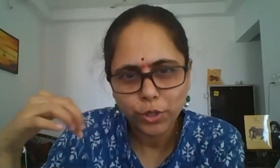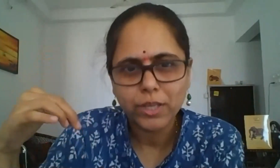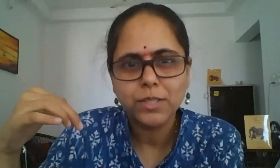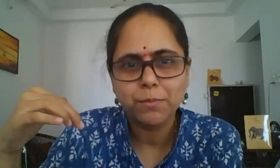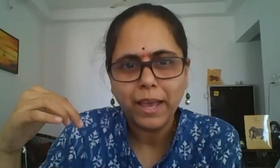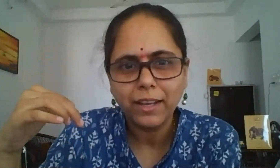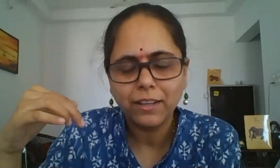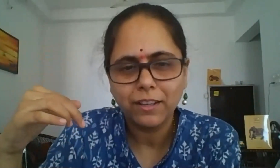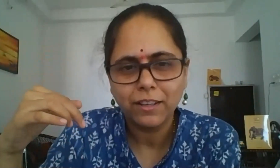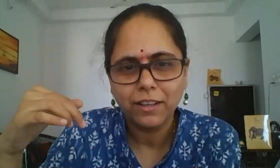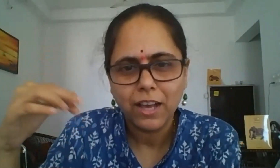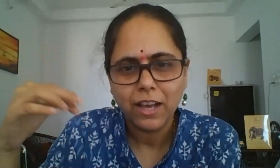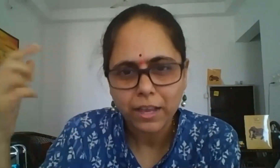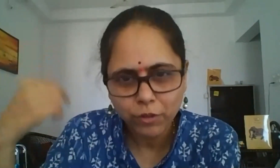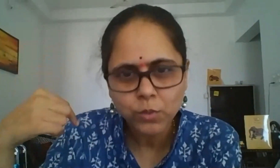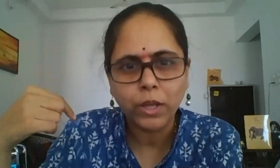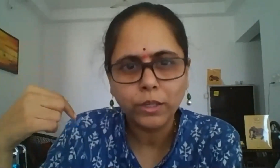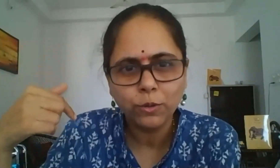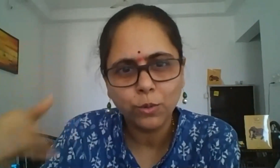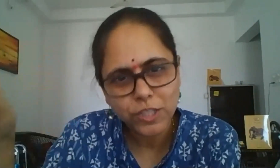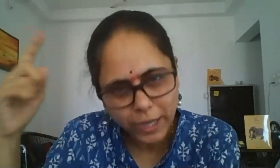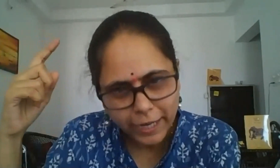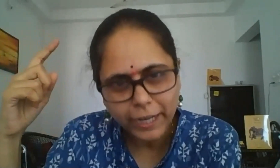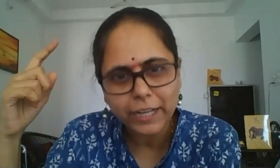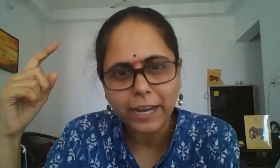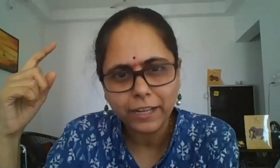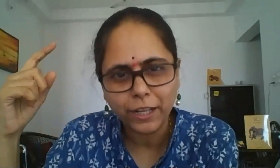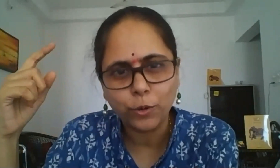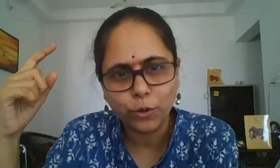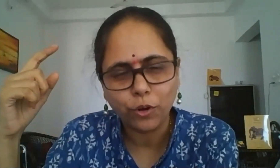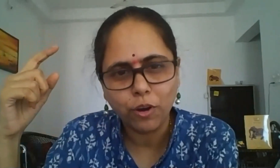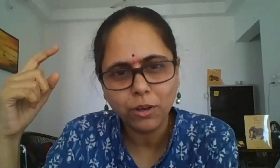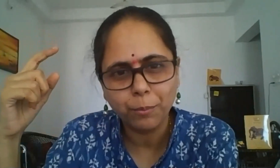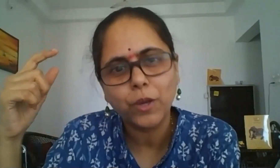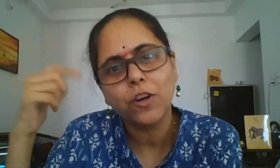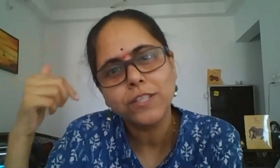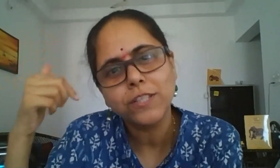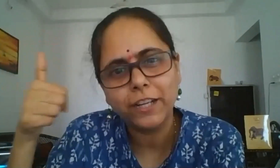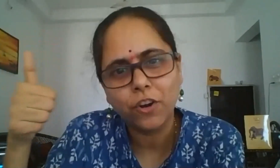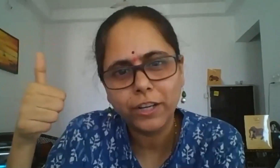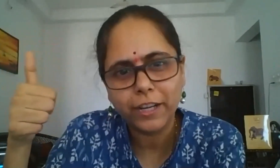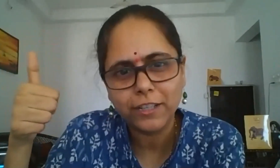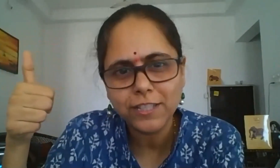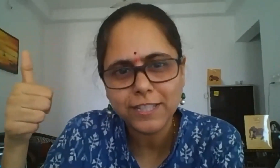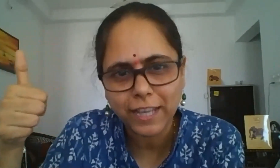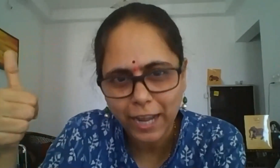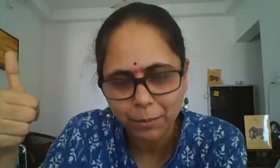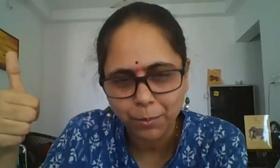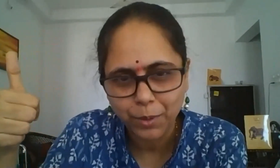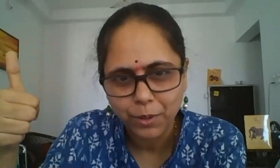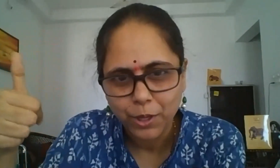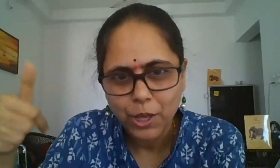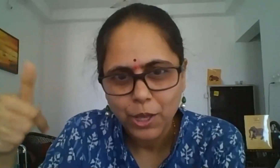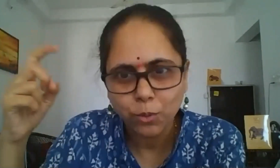2 years back, I was one who was crying at night 10 o'clock because I did not get a scribe. You